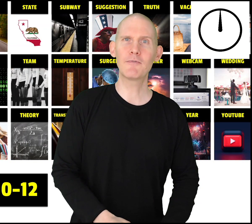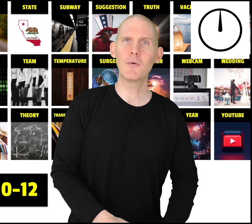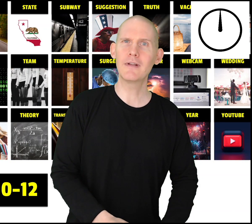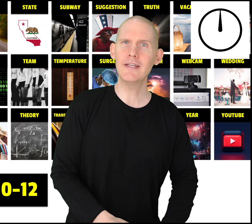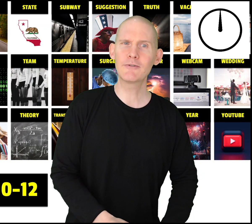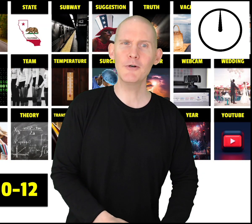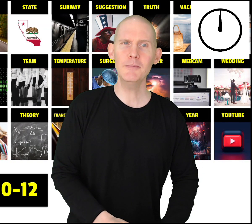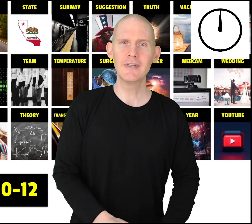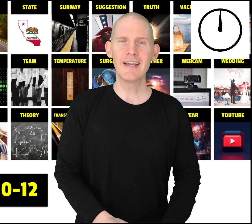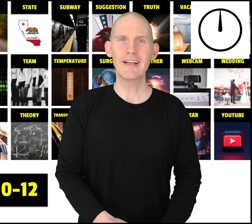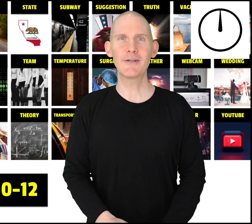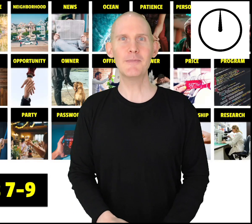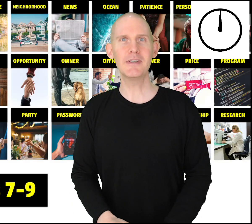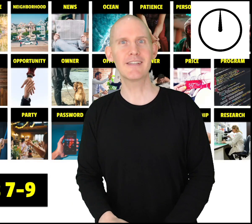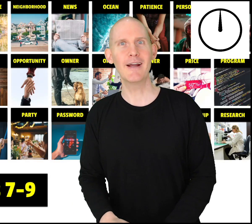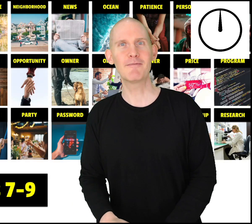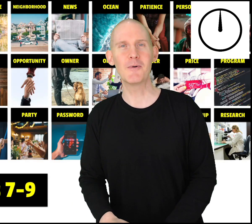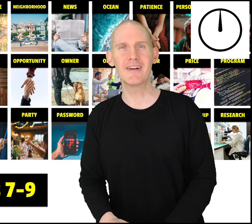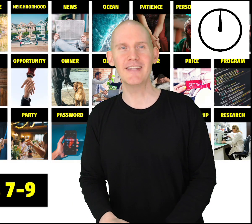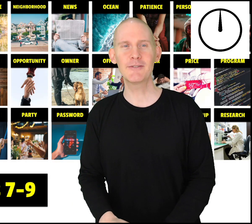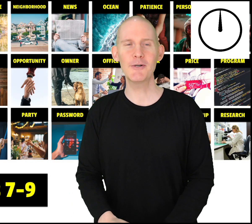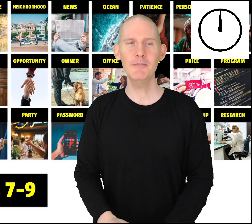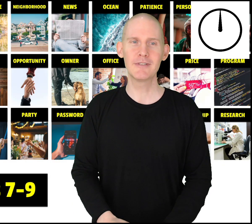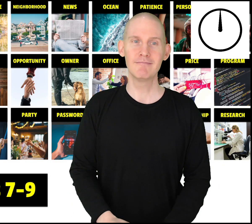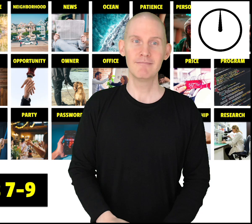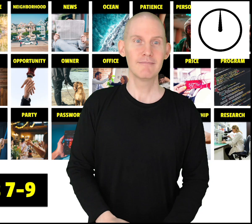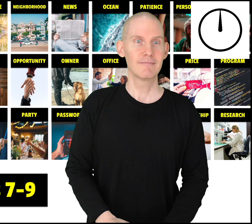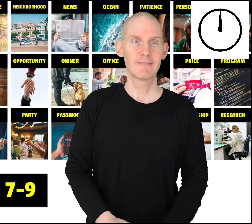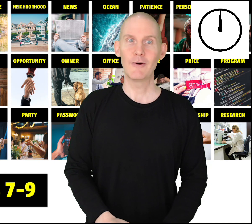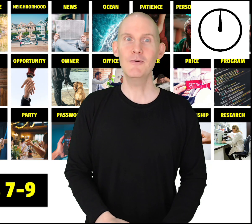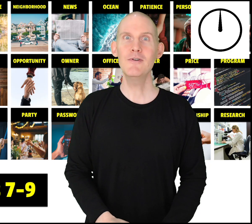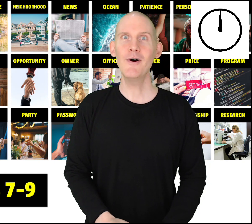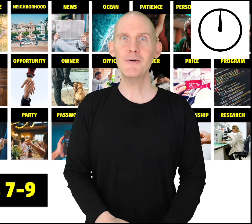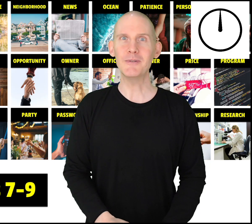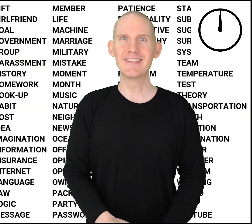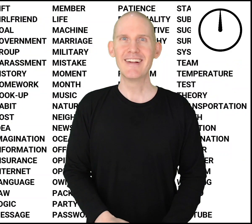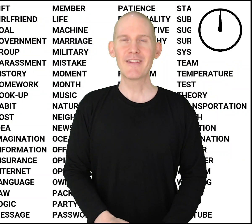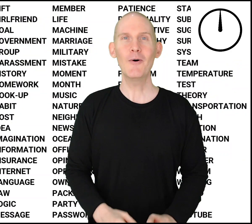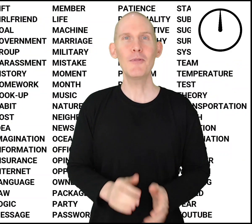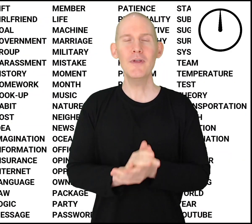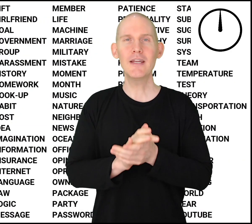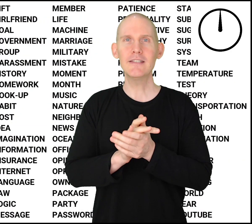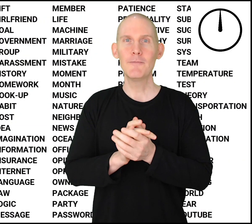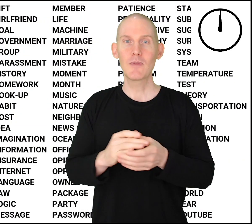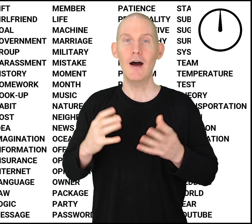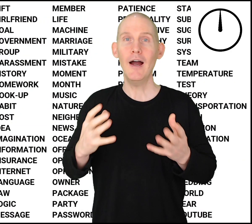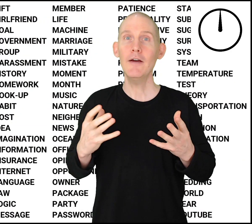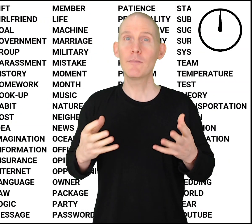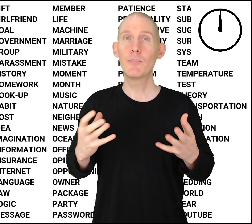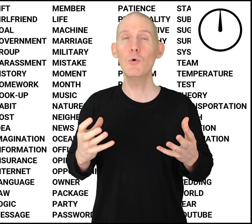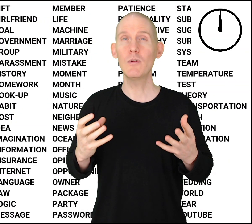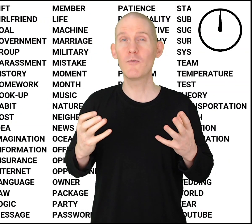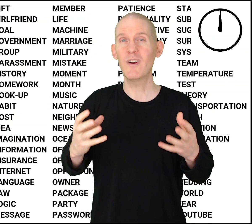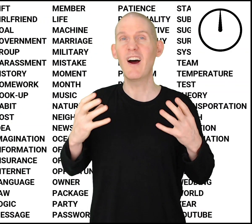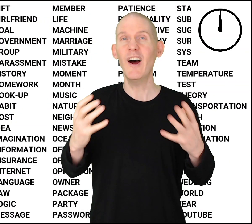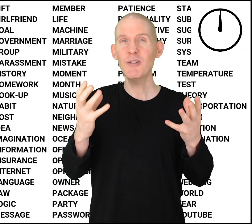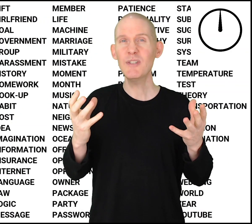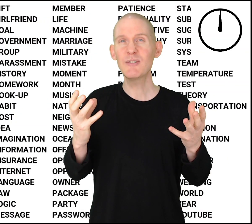one of these groups? Is it going to be a sign from one of these groups? Who knows? The whole thing is, I have a pool of